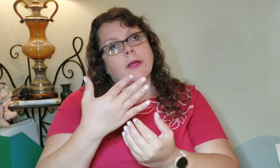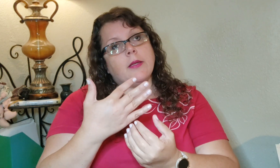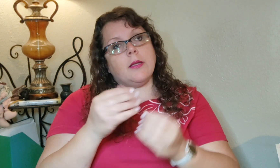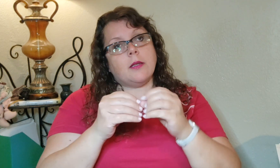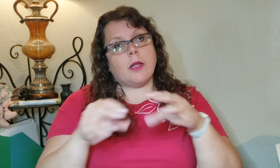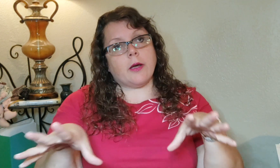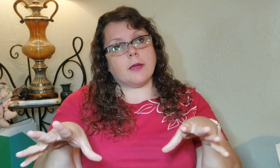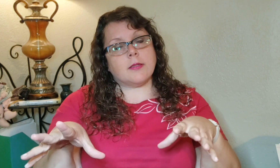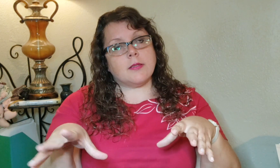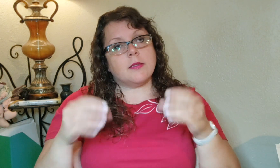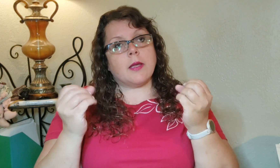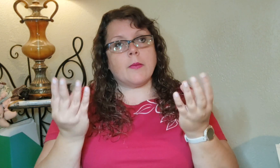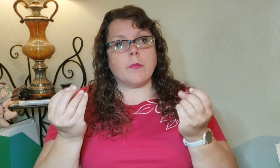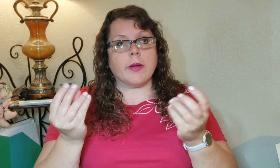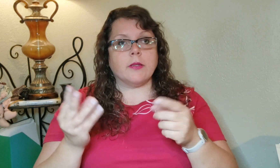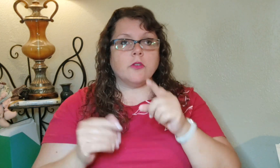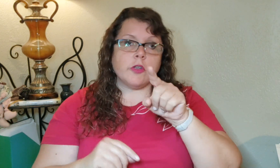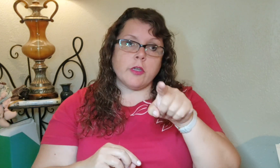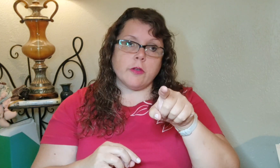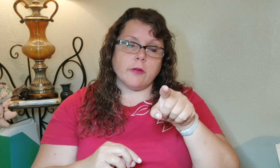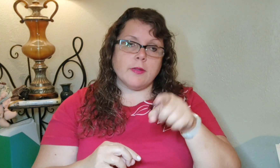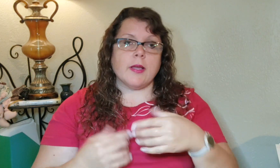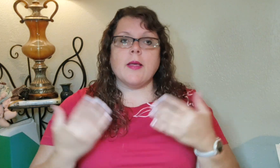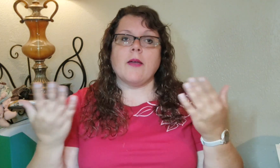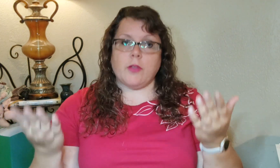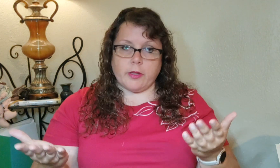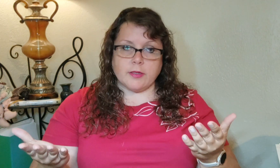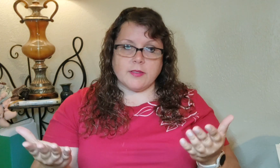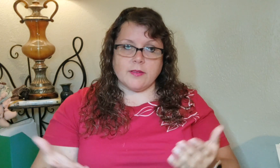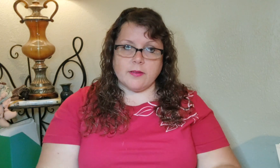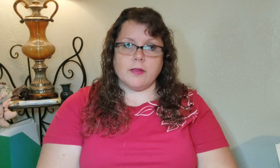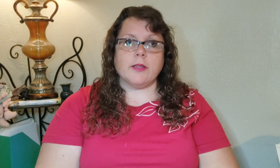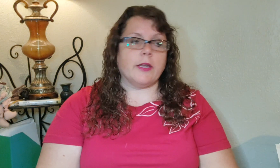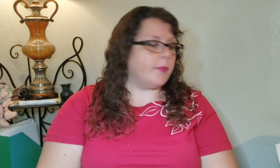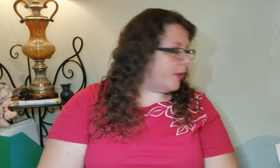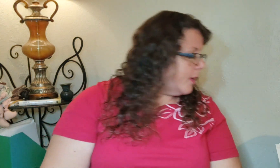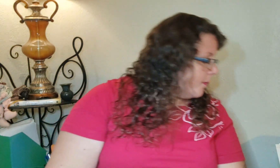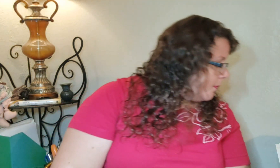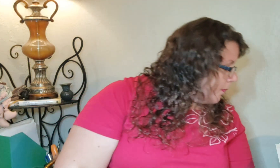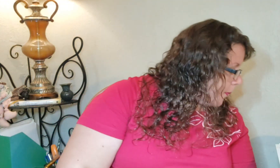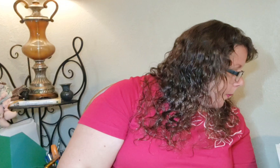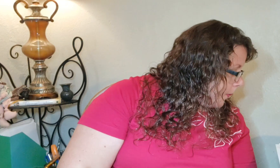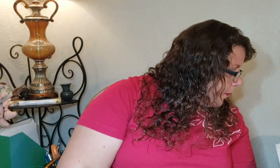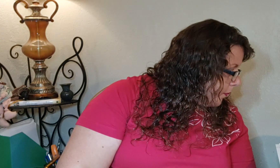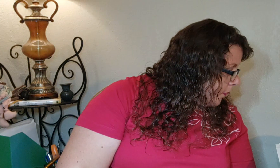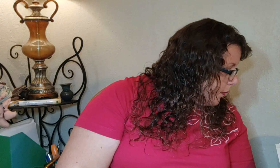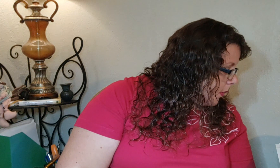Blood lost, much, you. Have you lost a lot of blood?